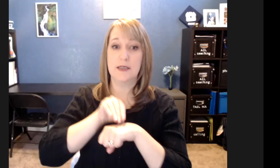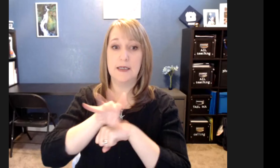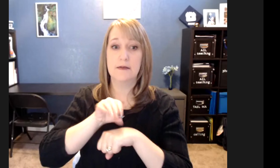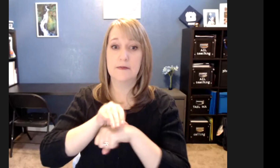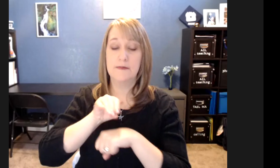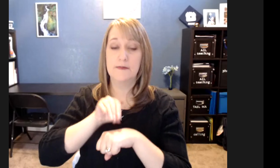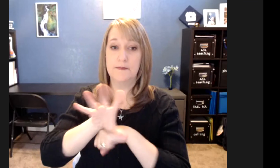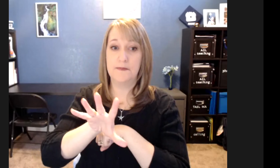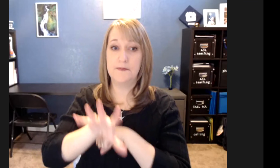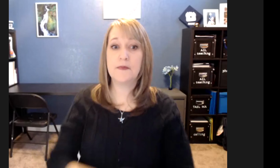Counseling.